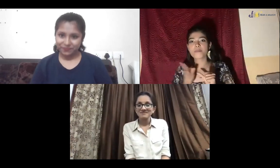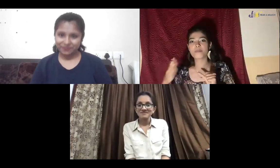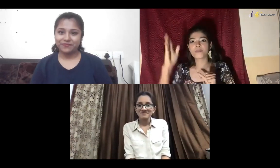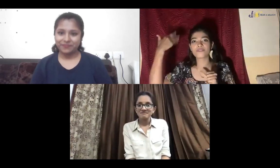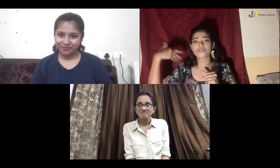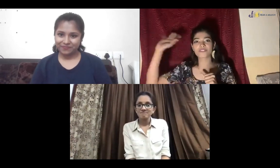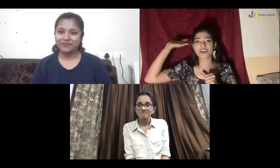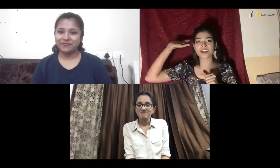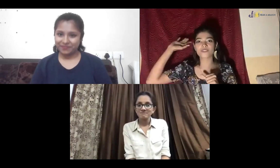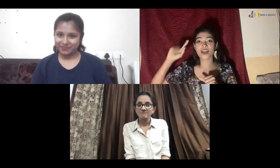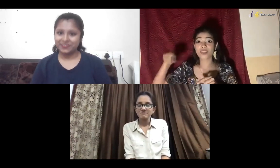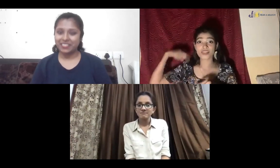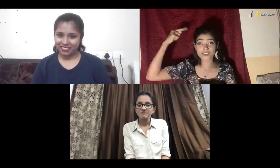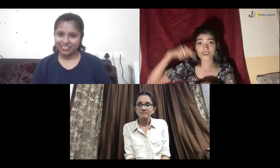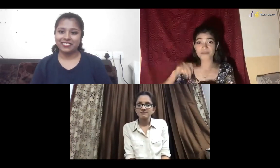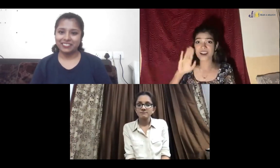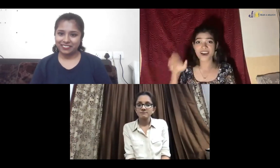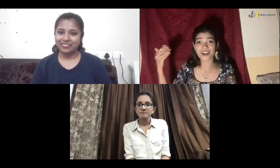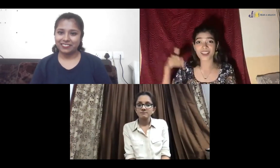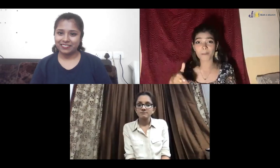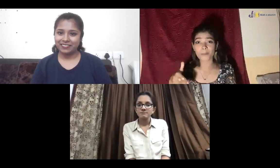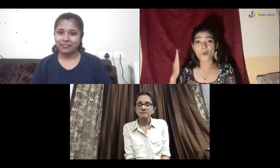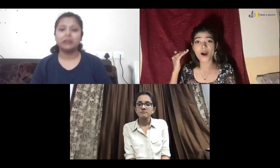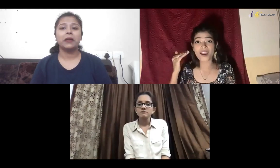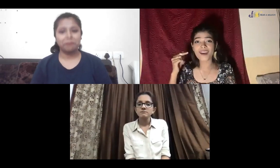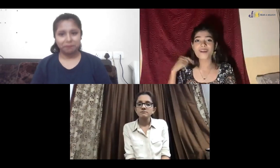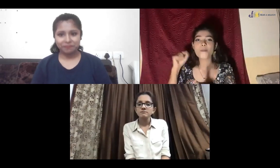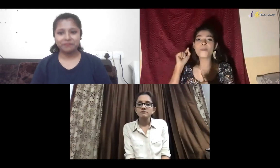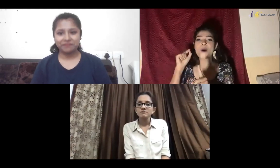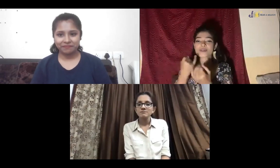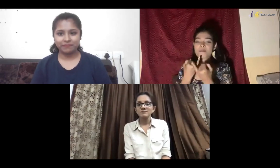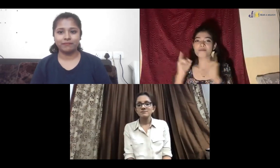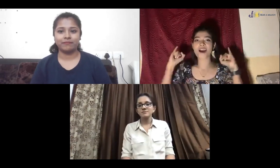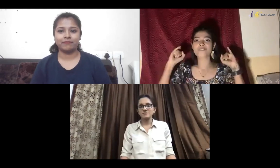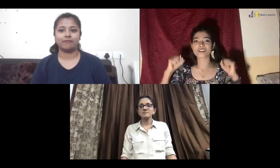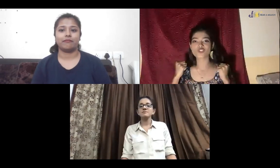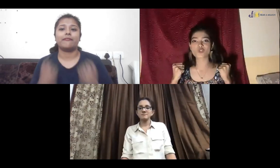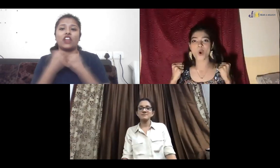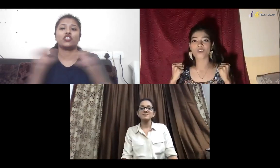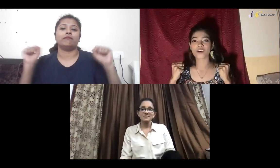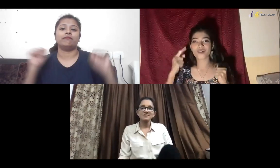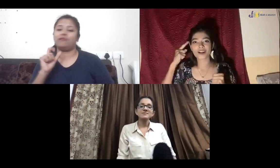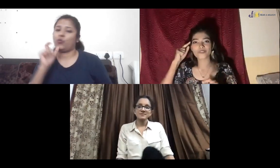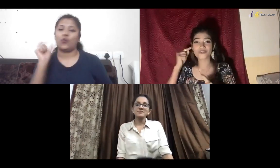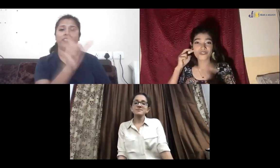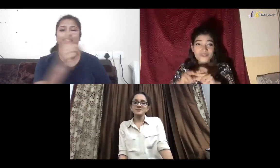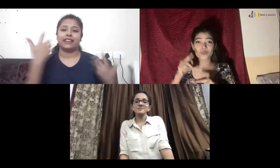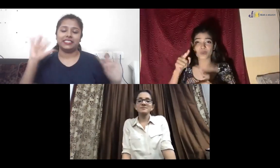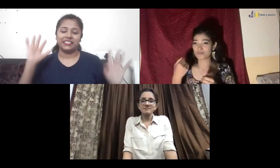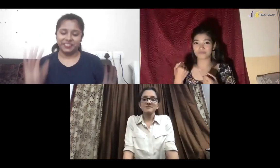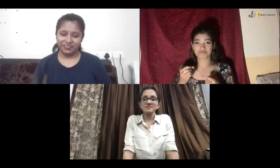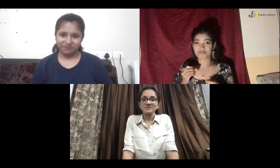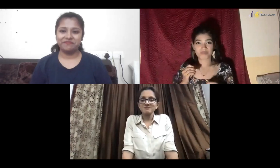that he remembered that thing, and he just went away. So next time he didn't came again. So that's the